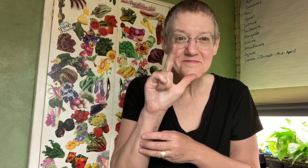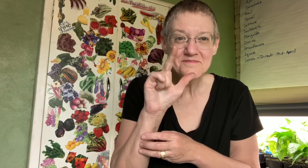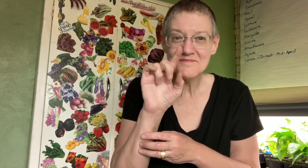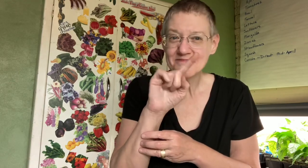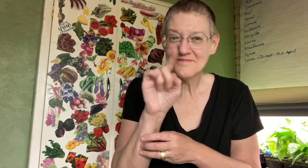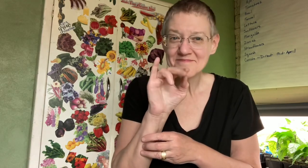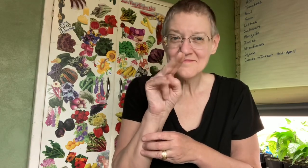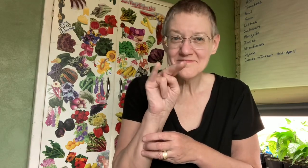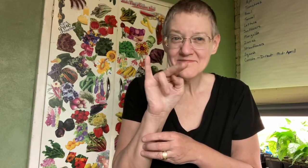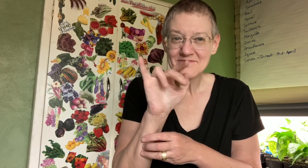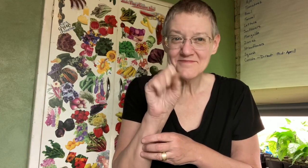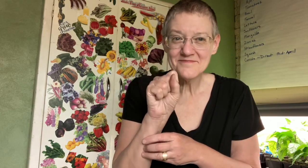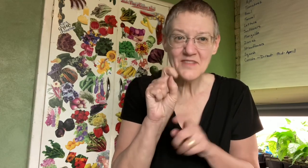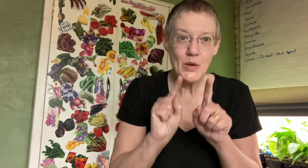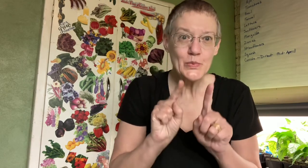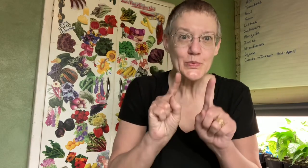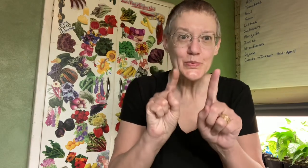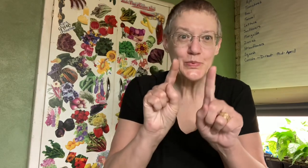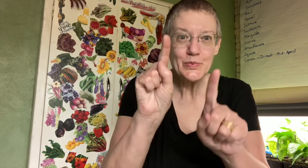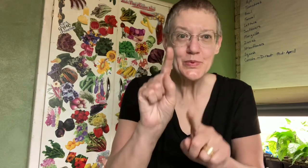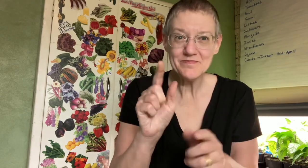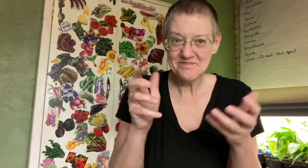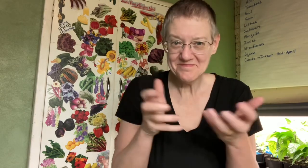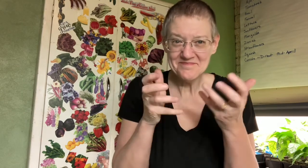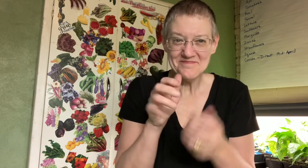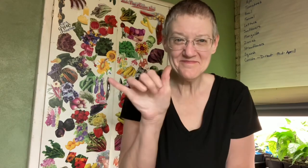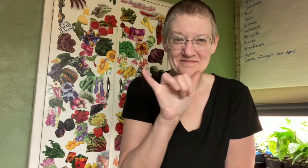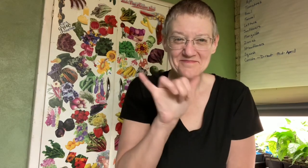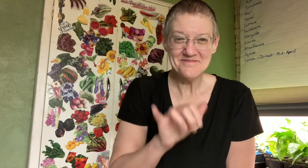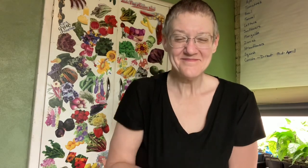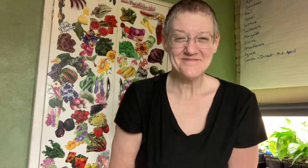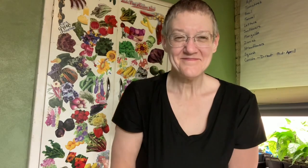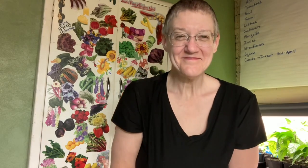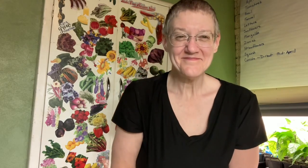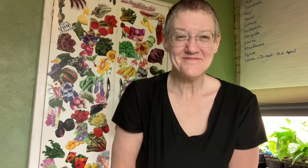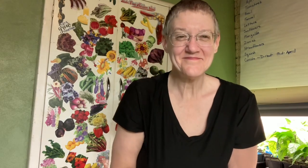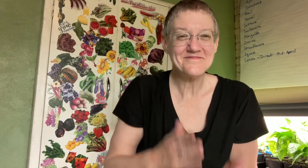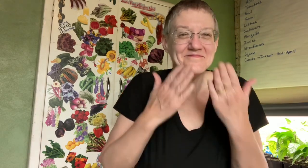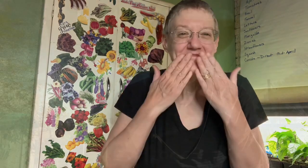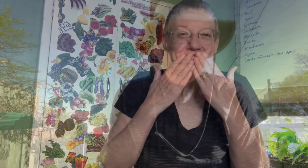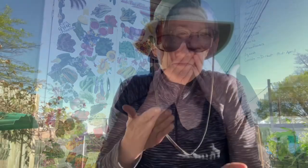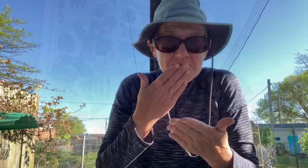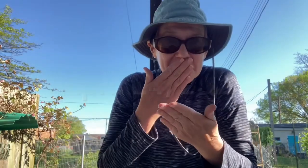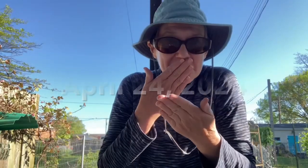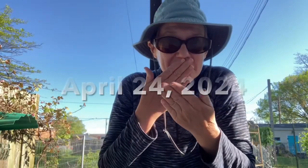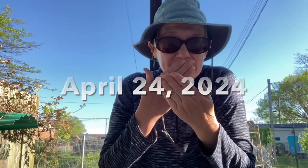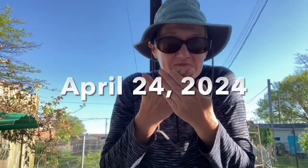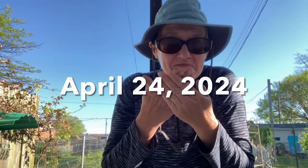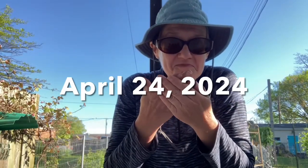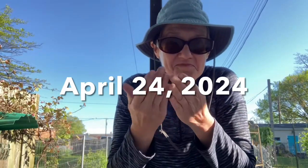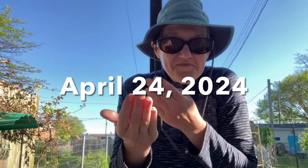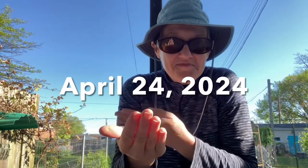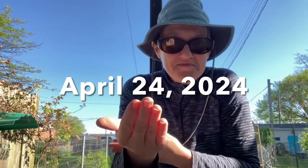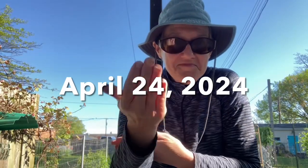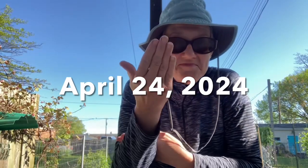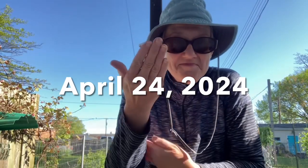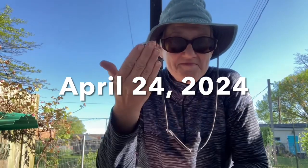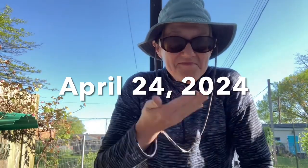Tomatoes have germinated, zinnias, and basil. Lettuce too. Good morning and